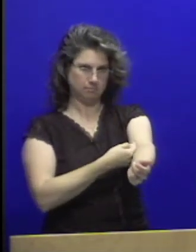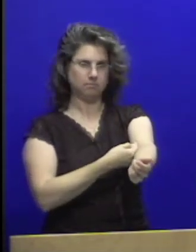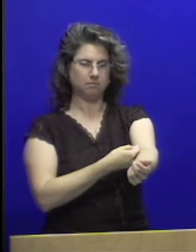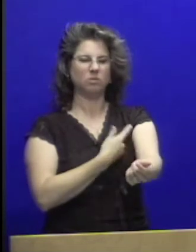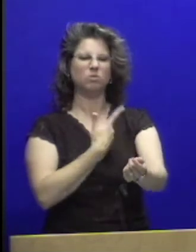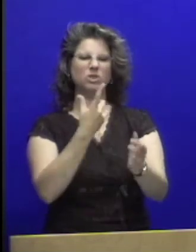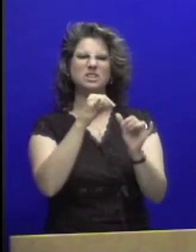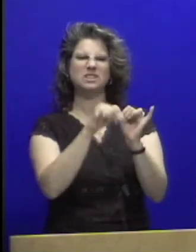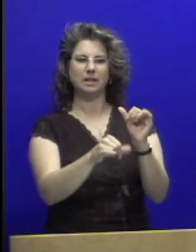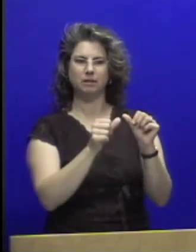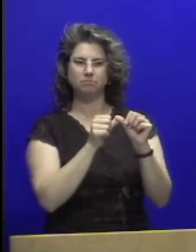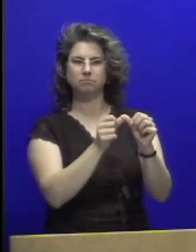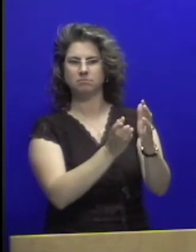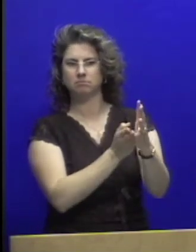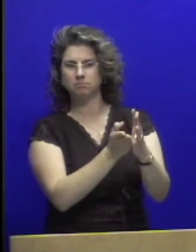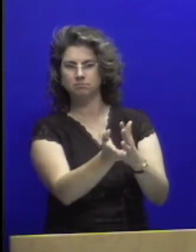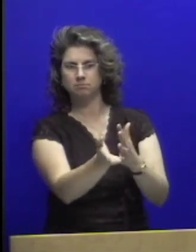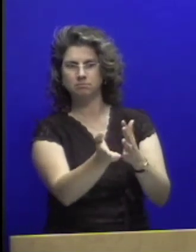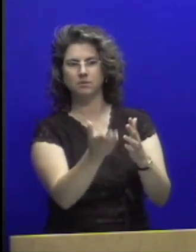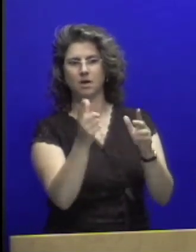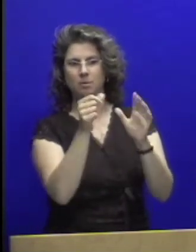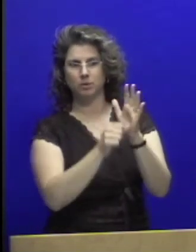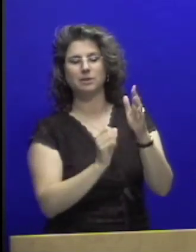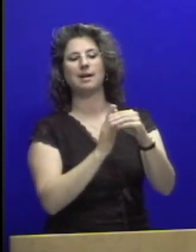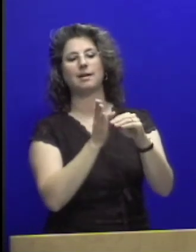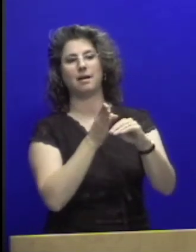inside you during the operation and after.